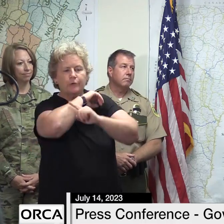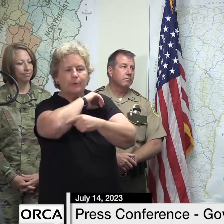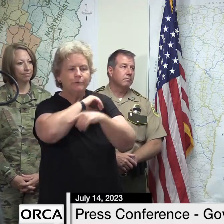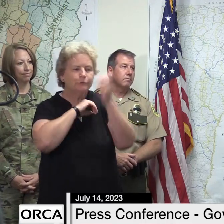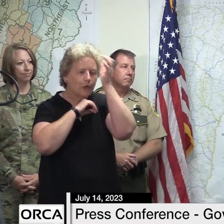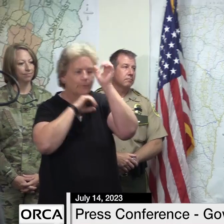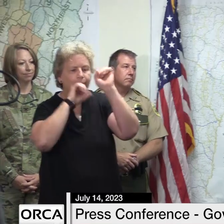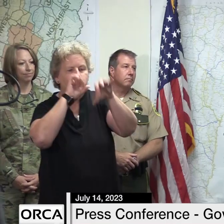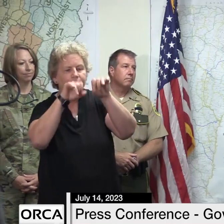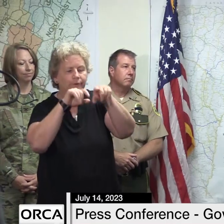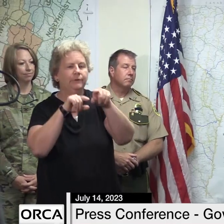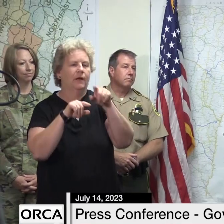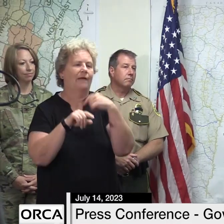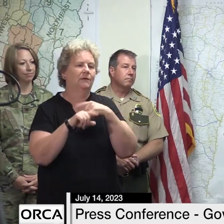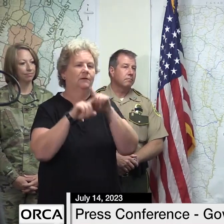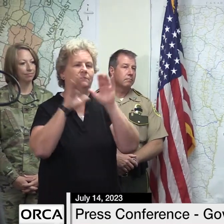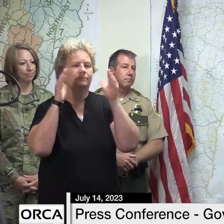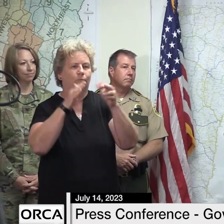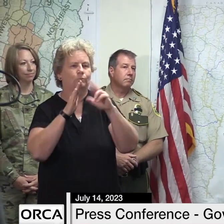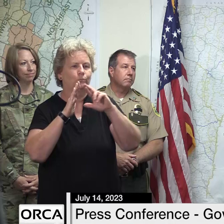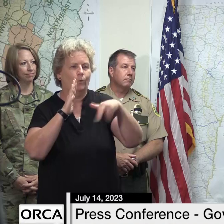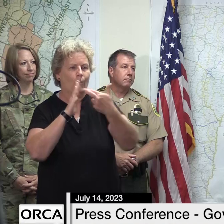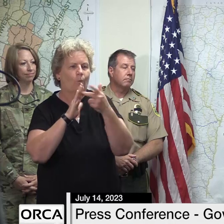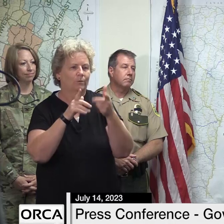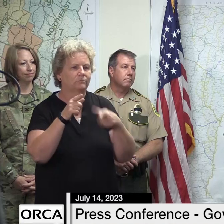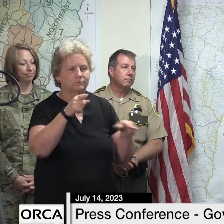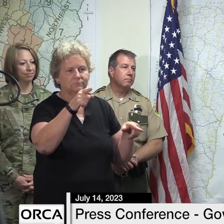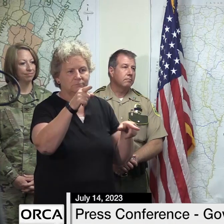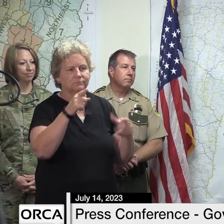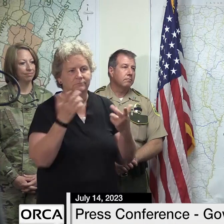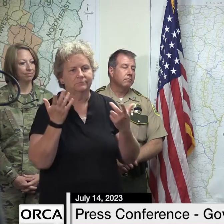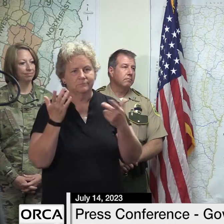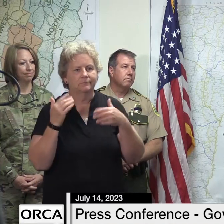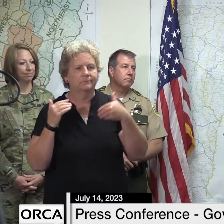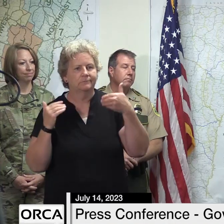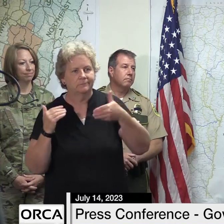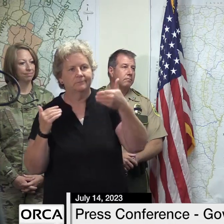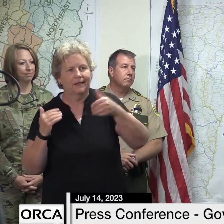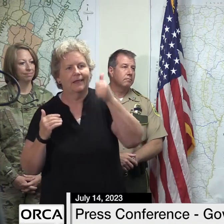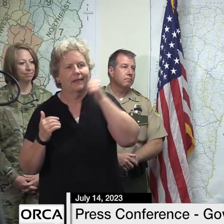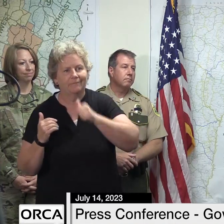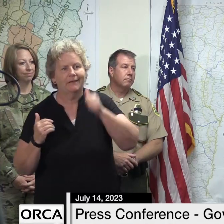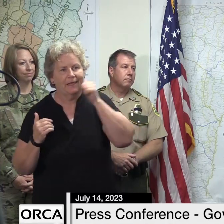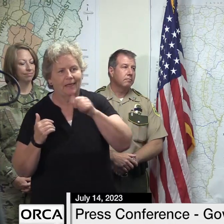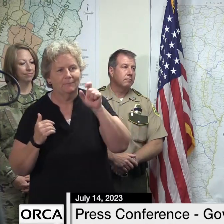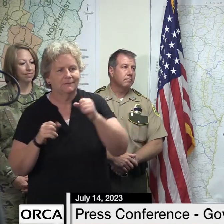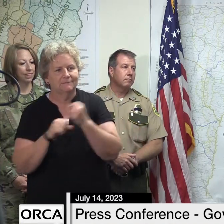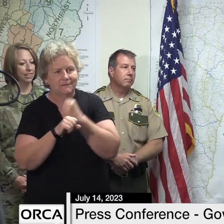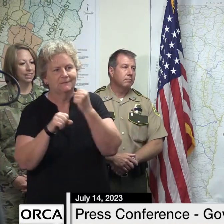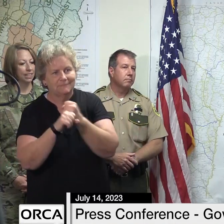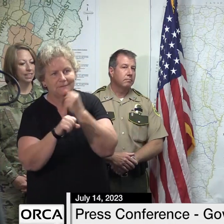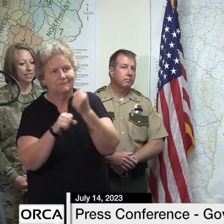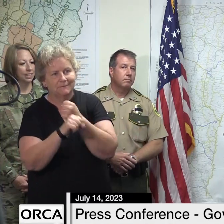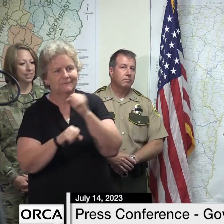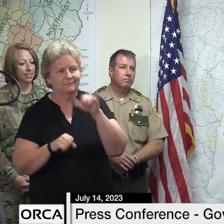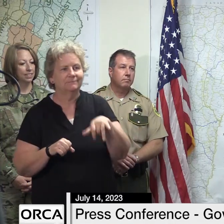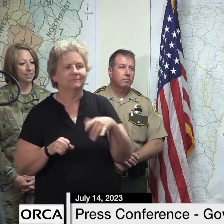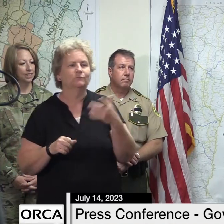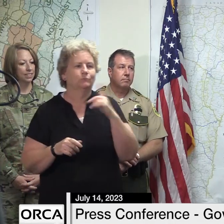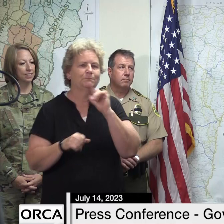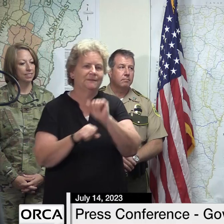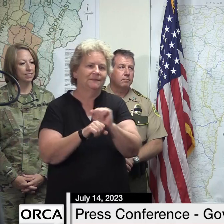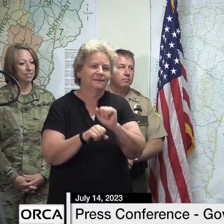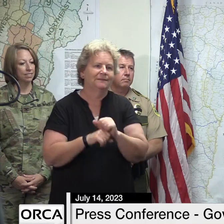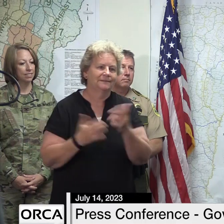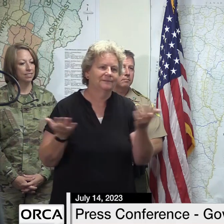that's still the case. Okay. Deputy Secretary Gendron just said that that is the case. So we are